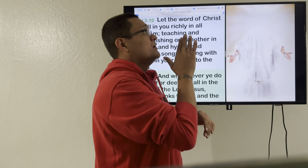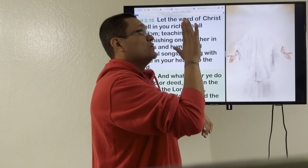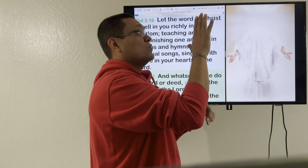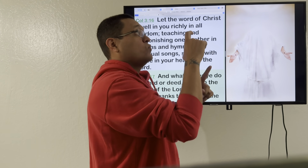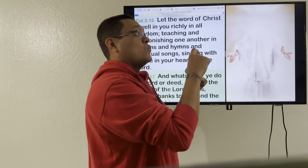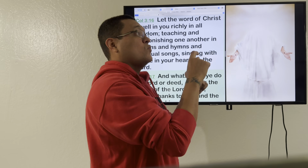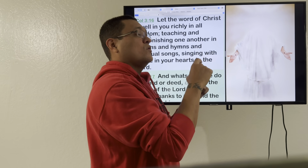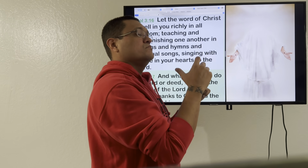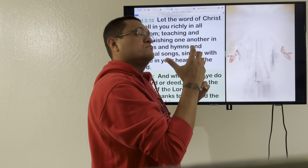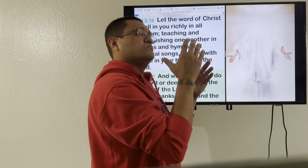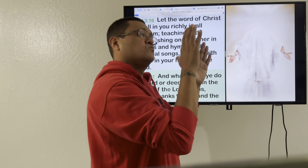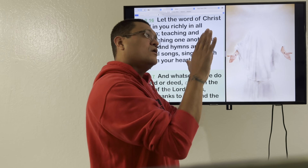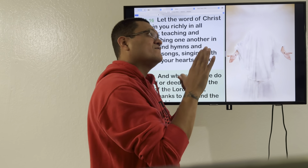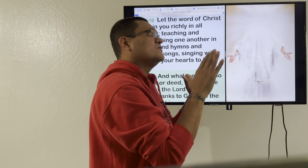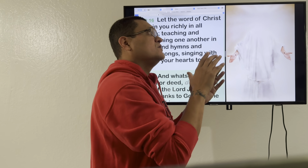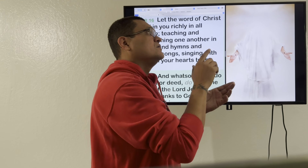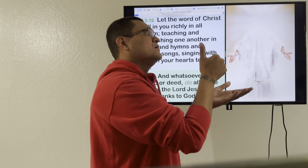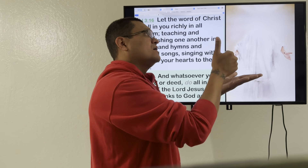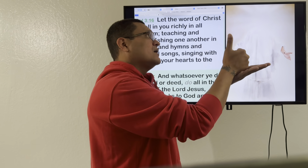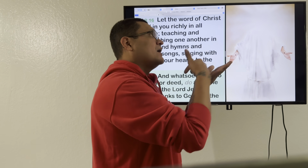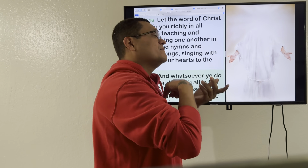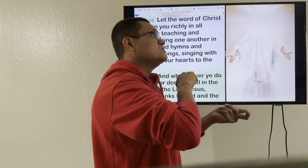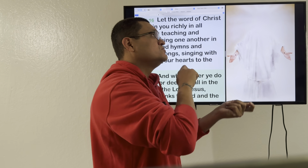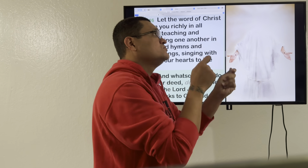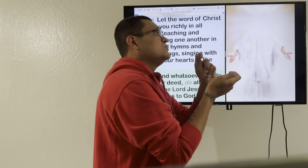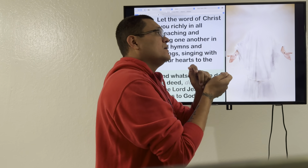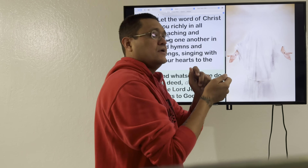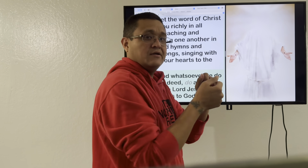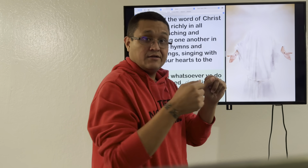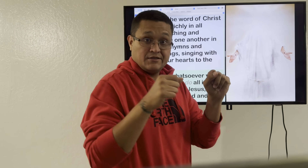When that word of God hits your heart and you confess that you've done wrong,